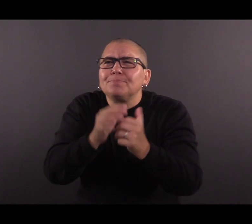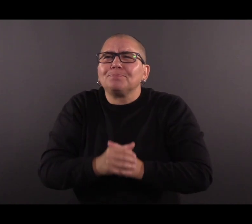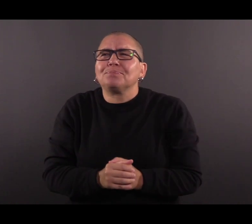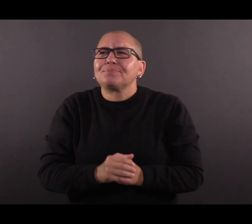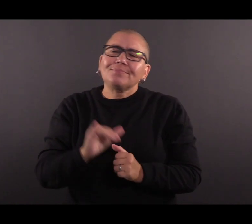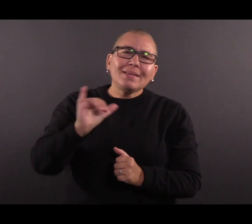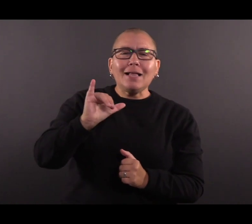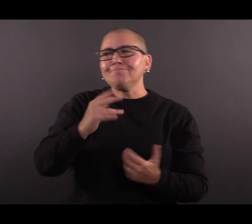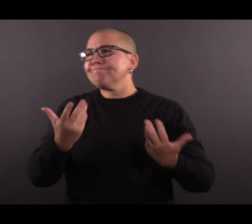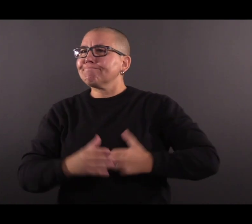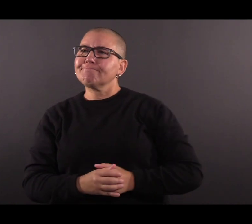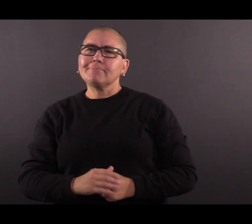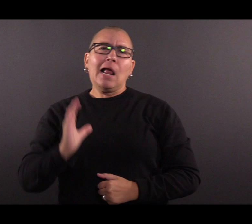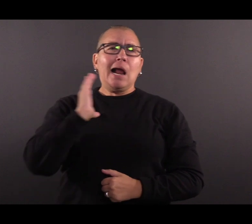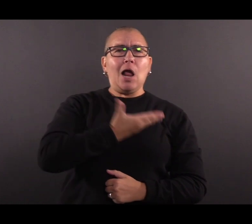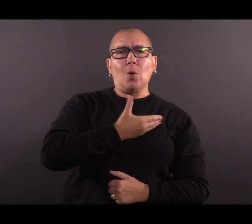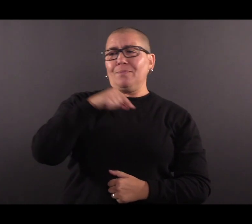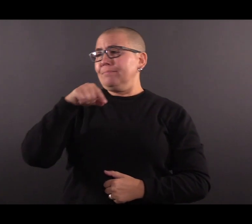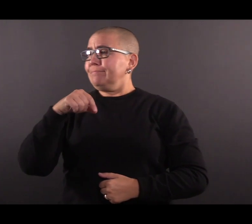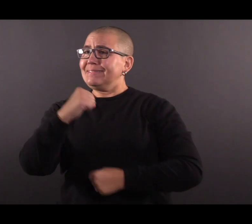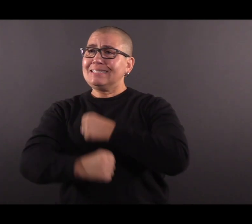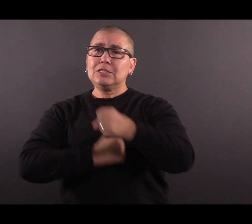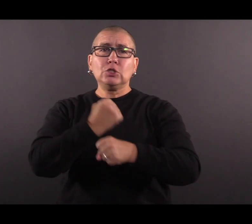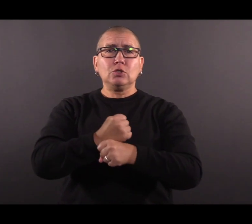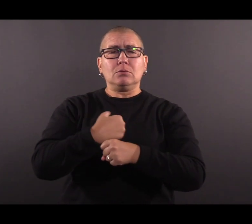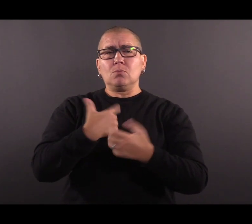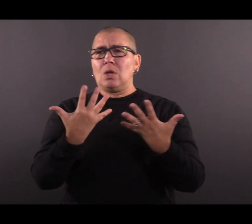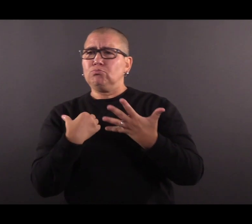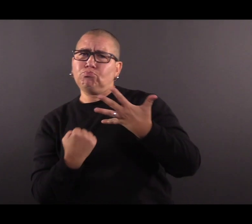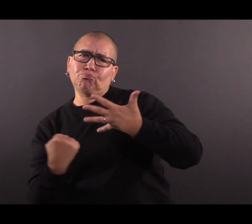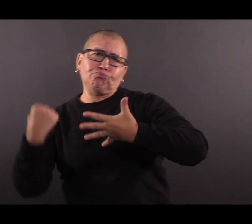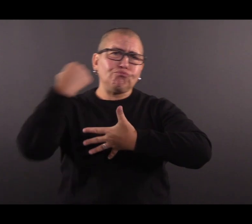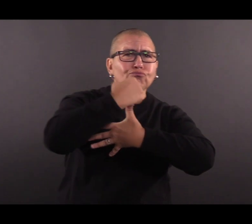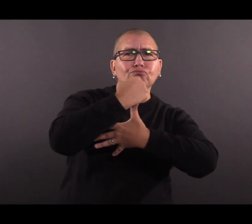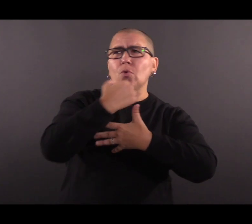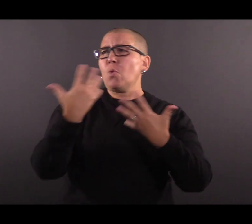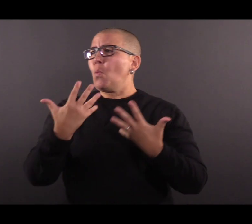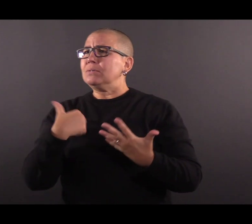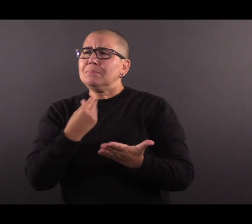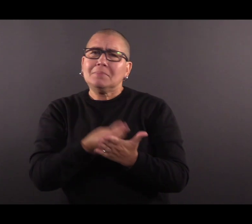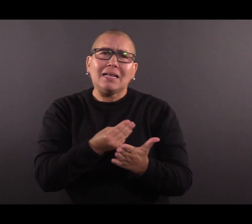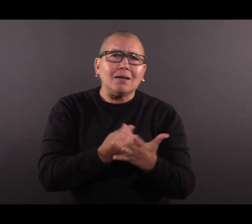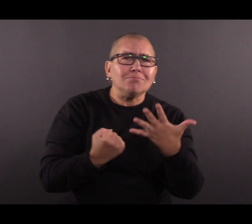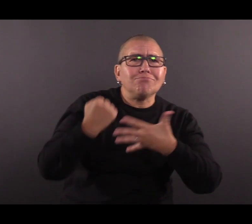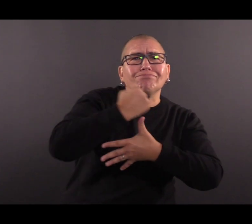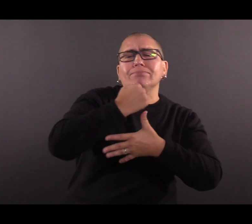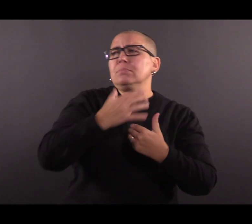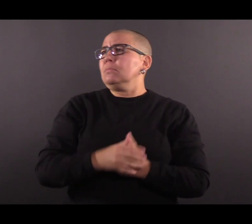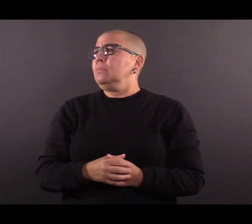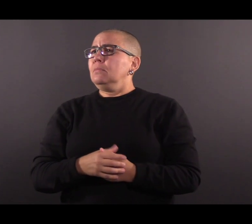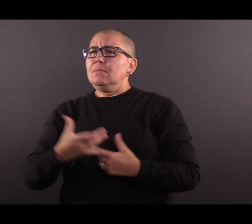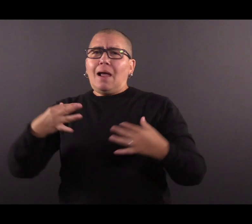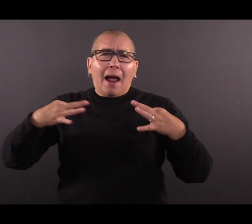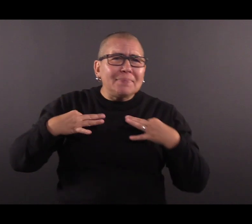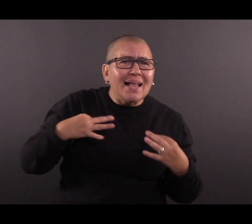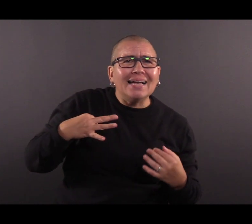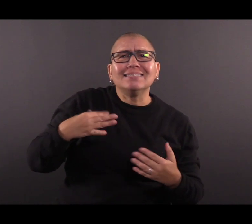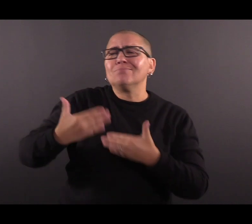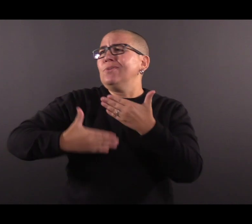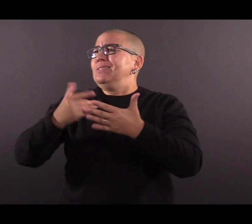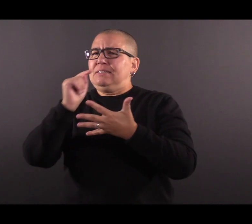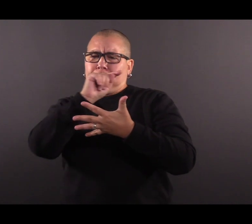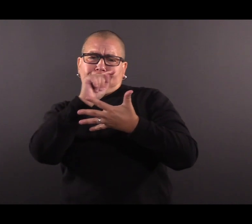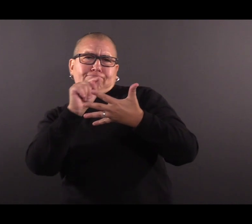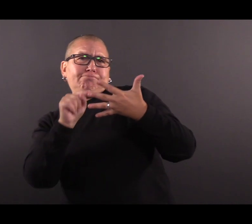priorities, eligible activities, requirements for funding, the application submission process, and so